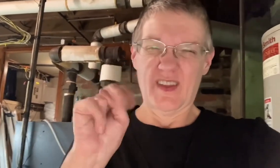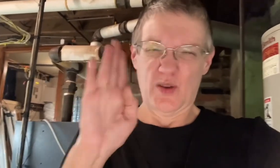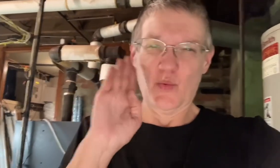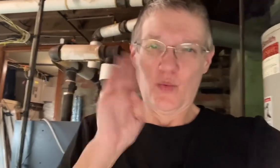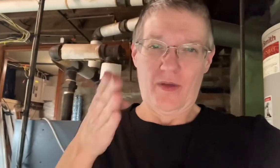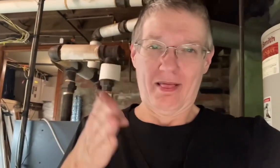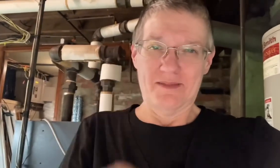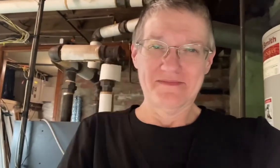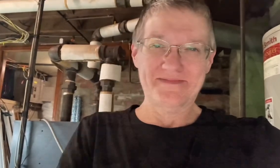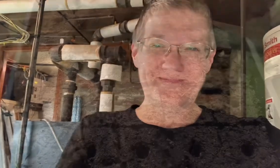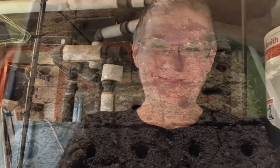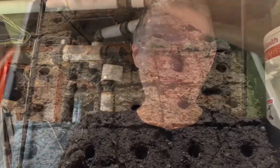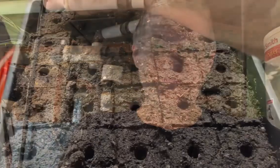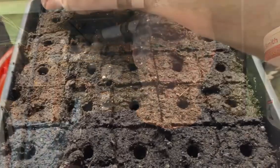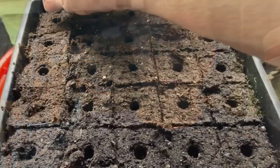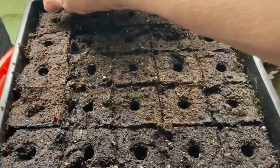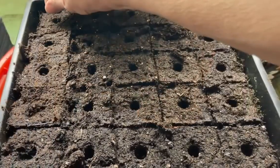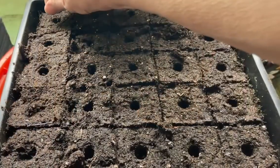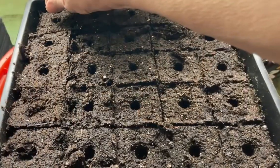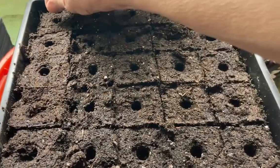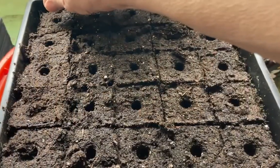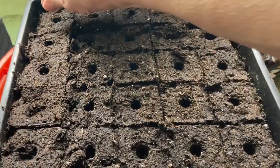course, I will have to thin them later.